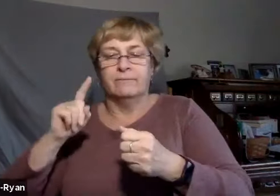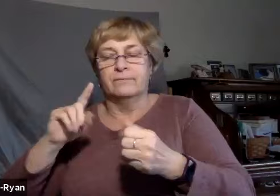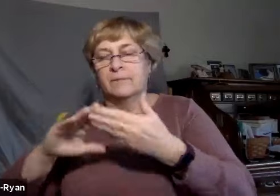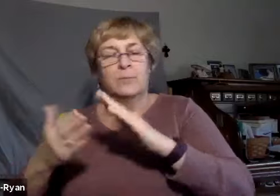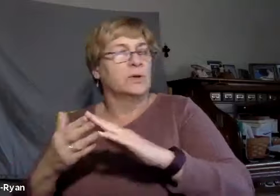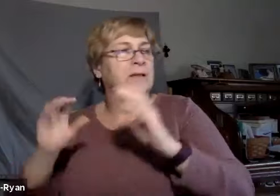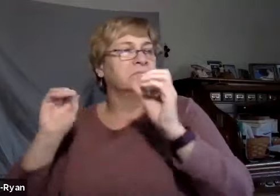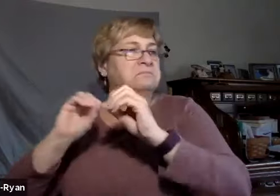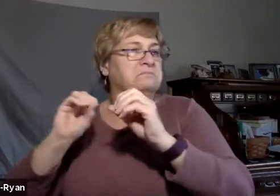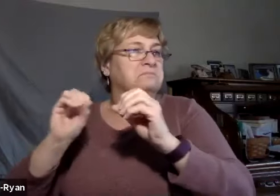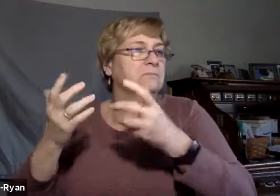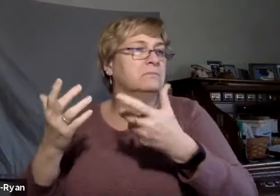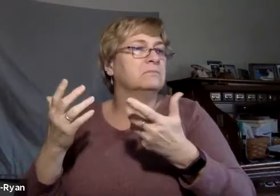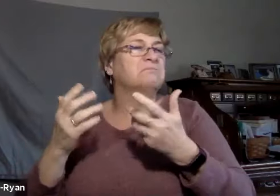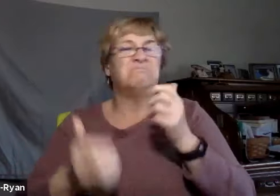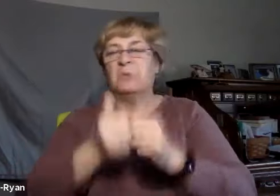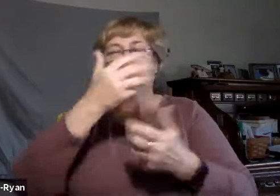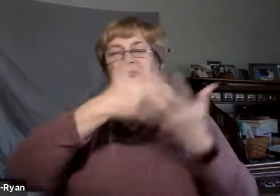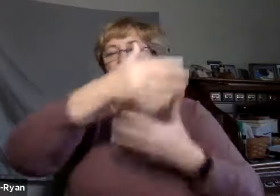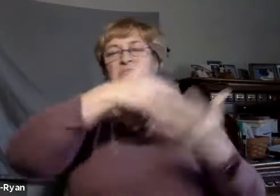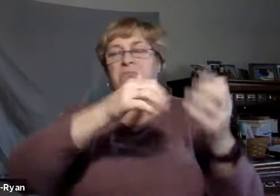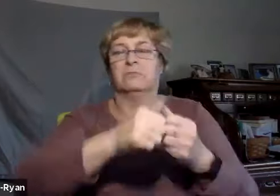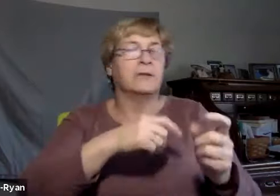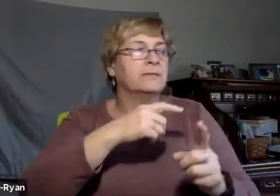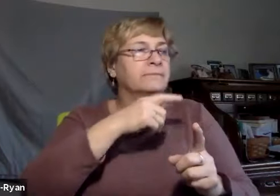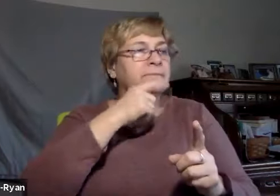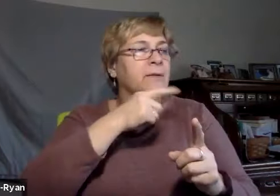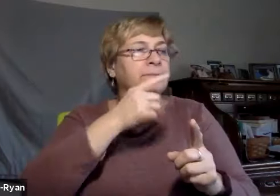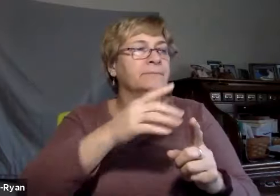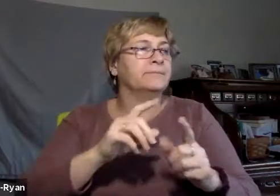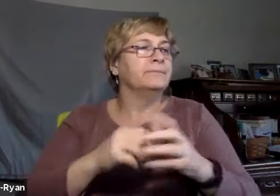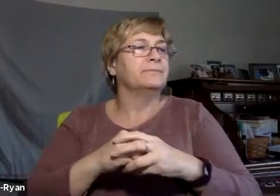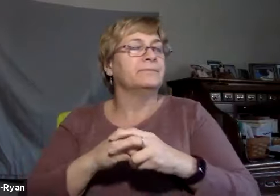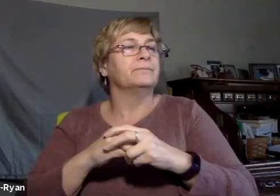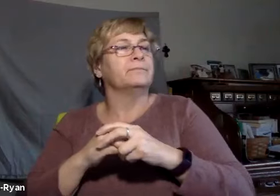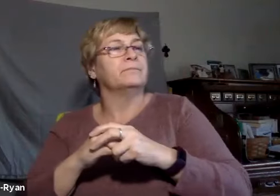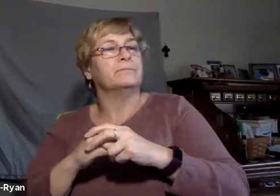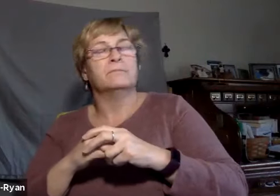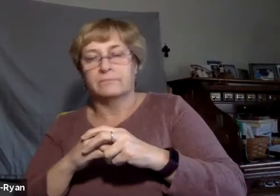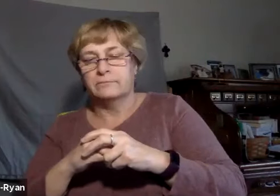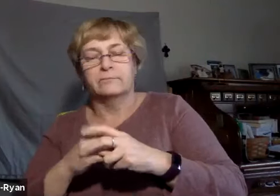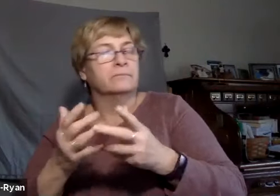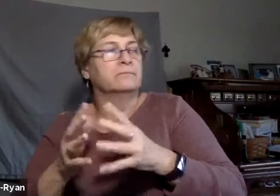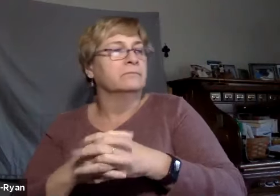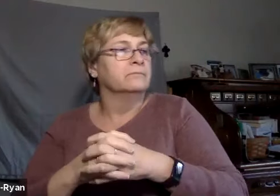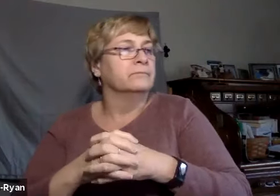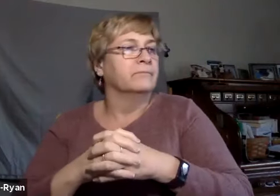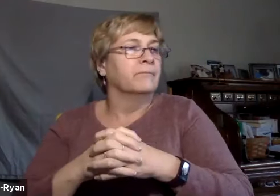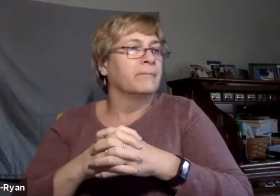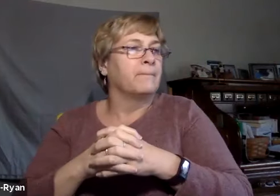or no connection at all with the deaf community. Most folks that would define most